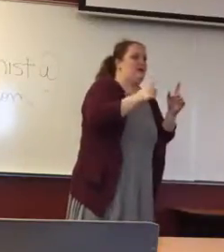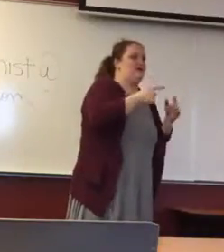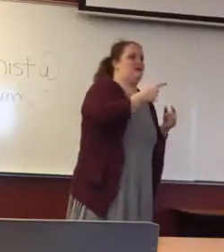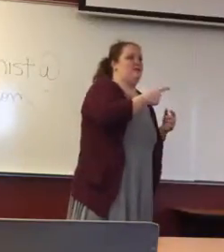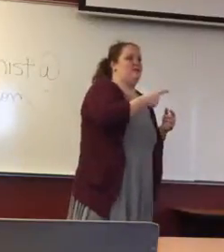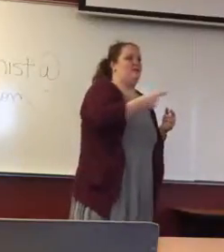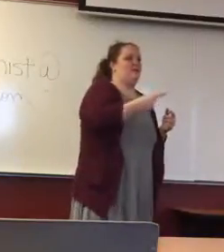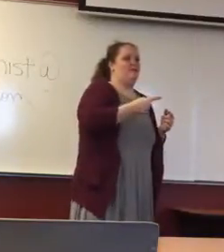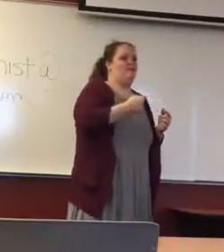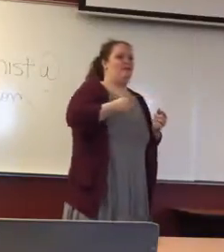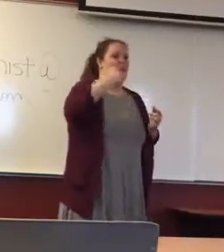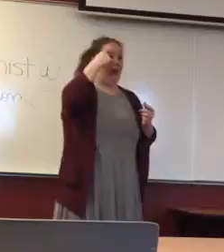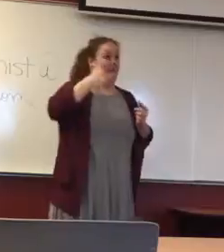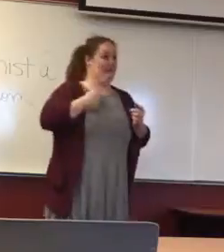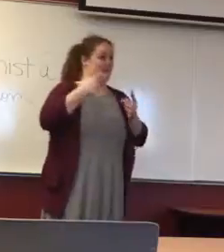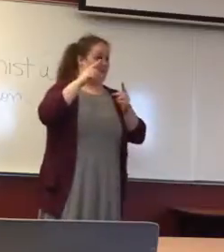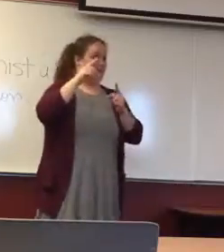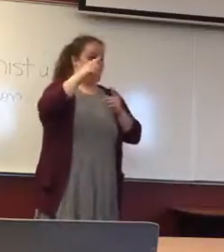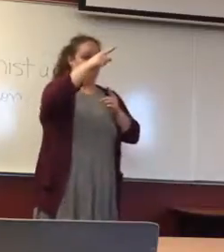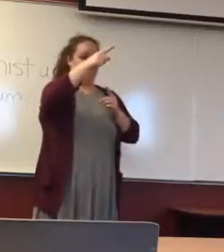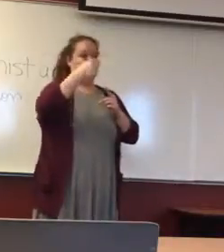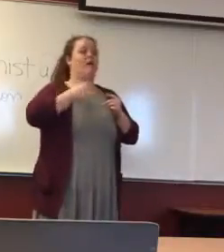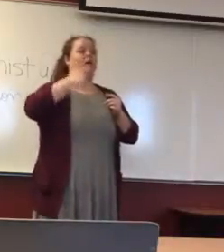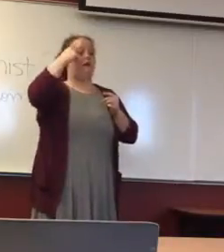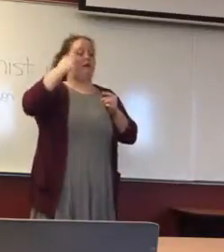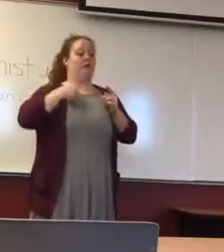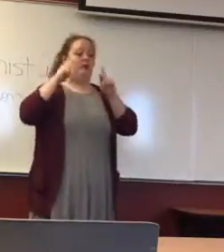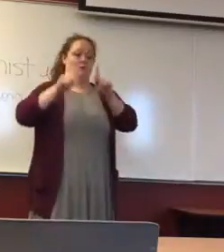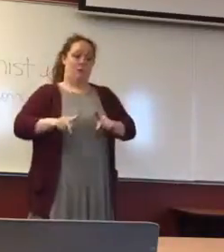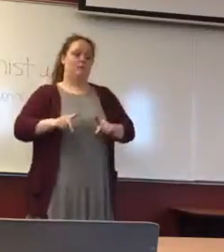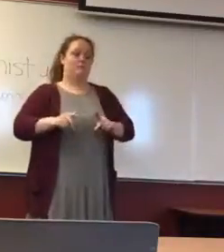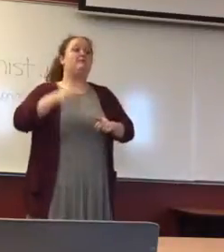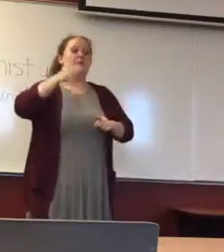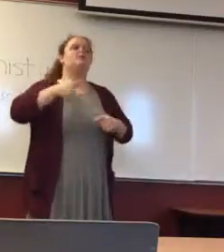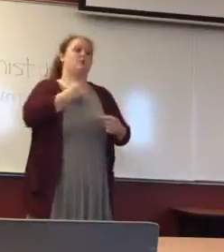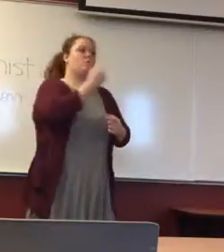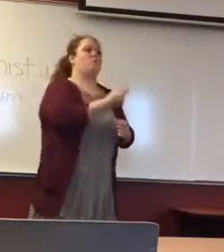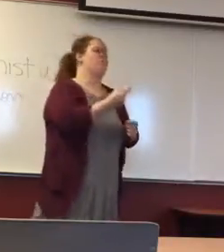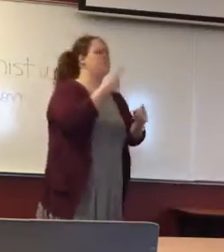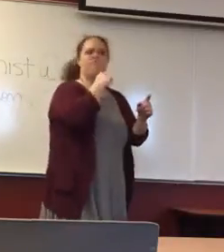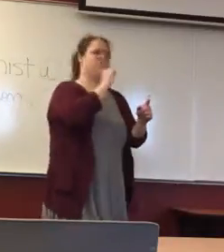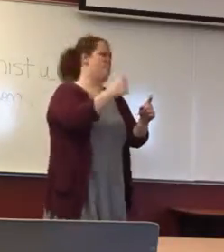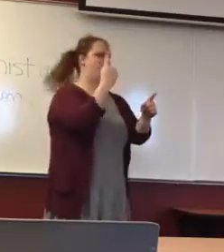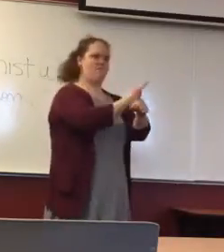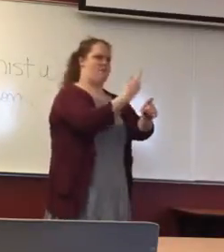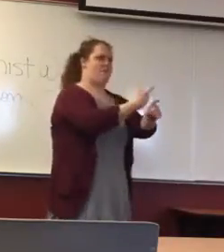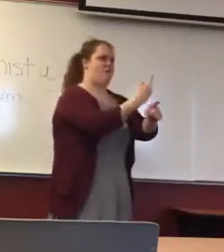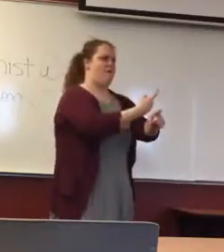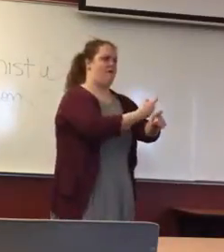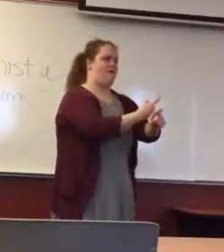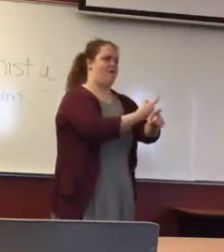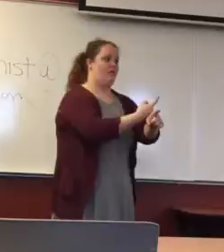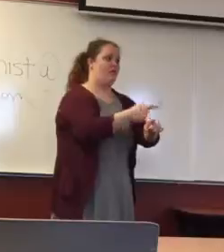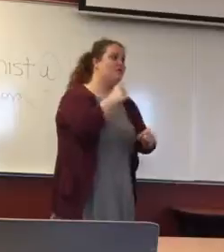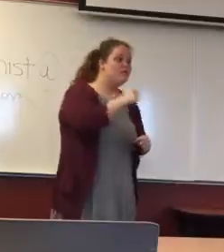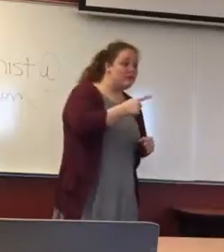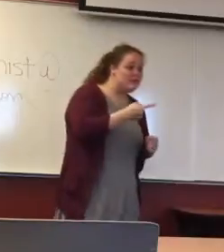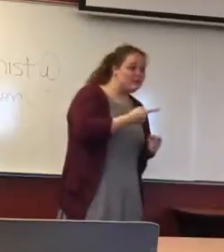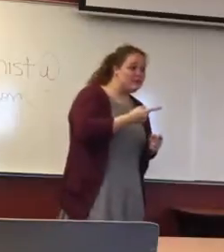to be told, that's not appropriate. That's what I said, I'm like, yeah. I go really? You, direct to me, you say that. Yeah. Not appropriate. Oh,